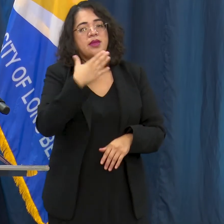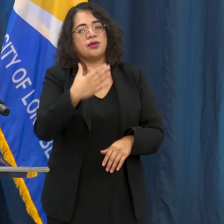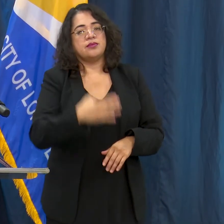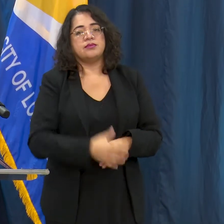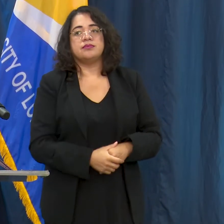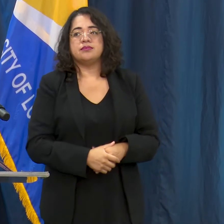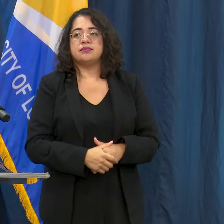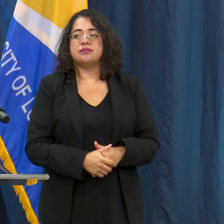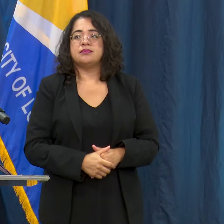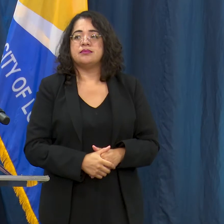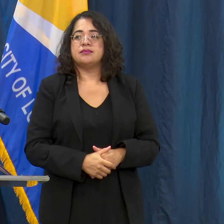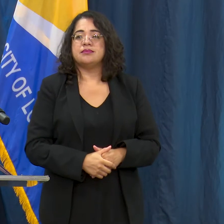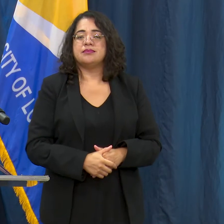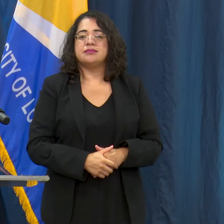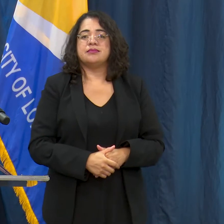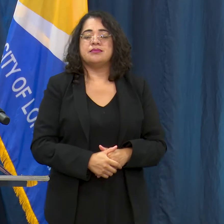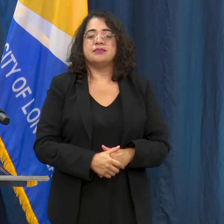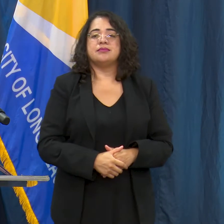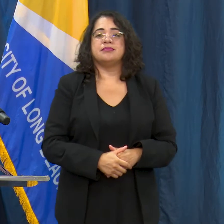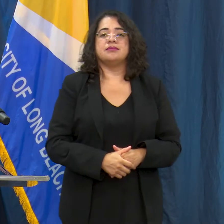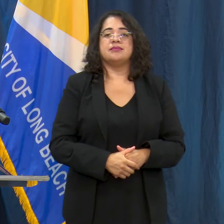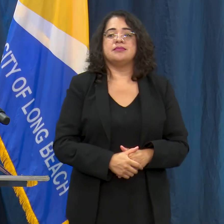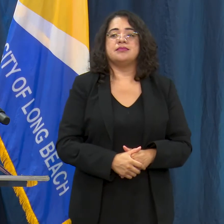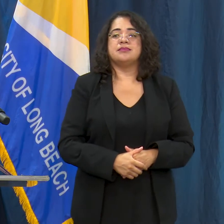Now we will have Spanish interpretation.